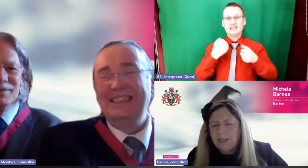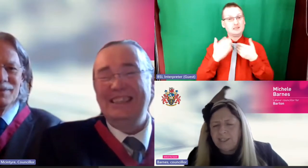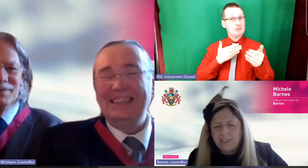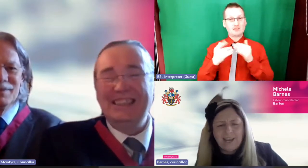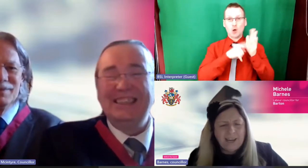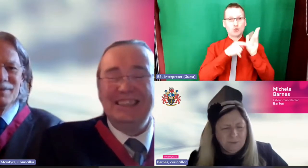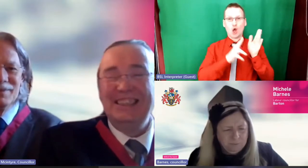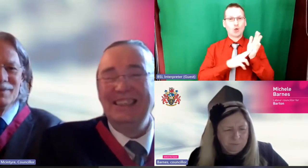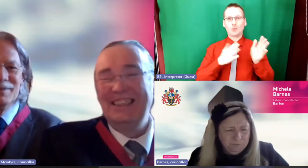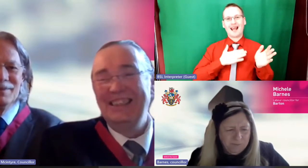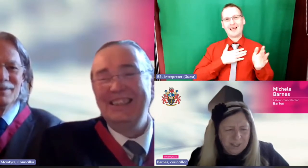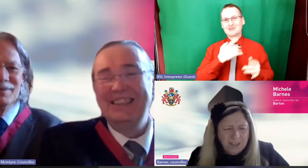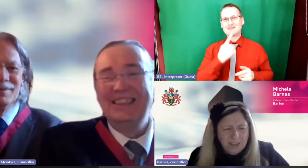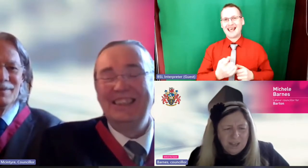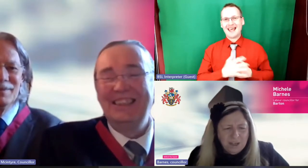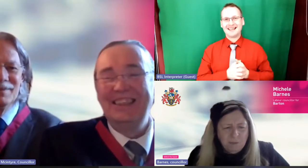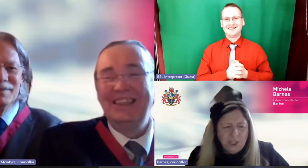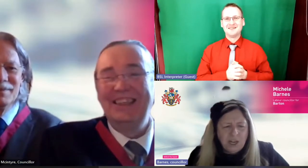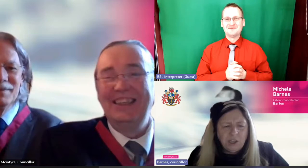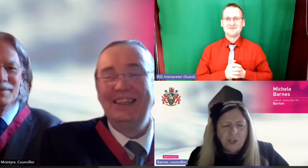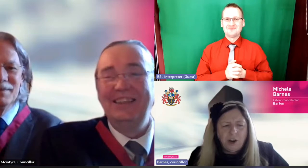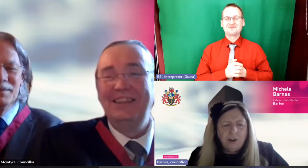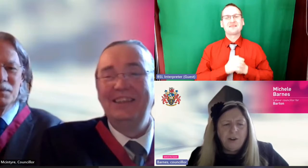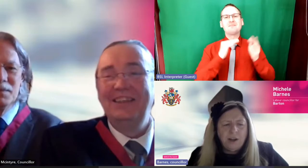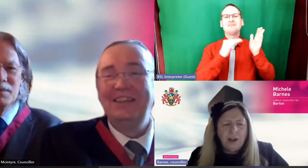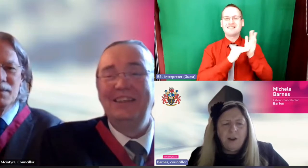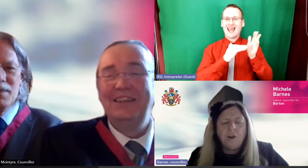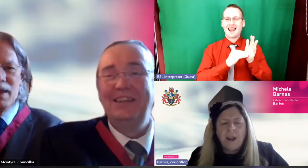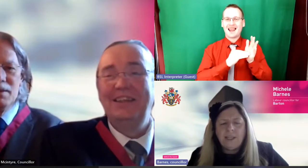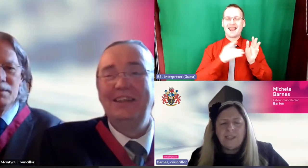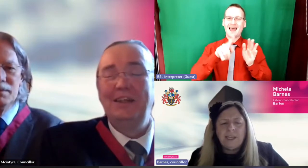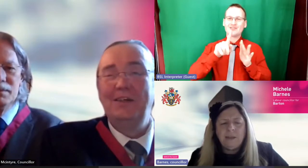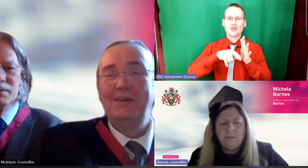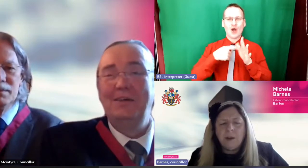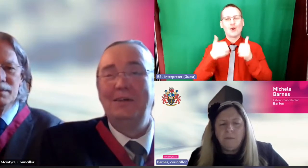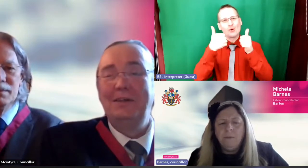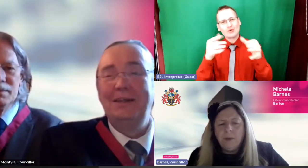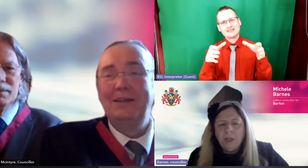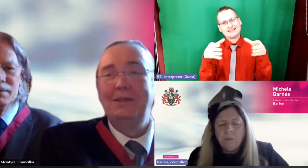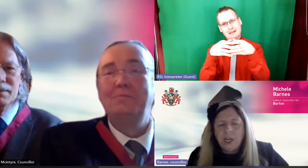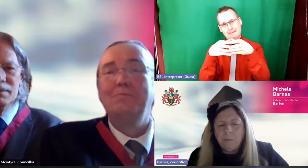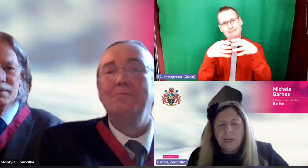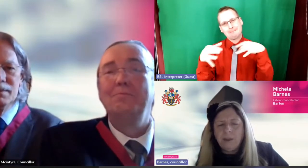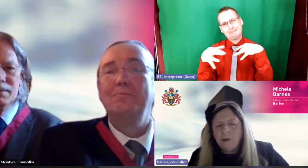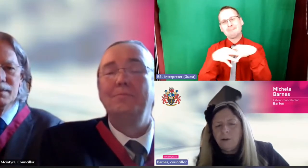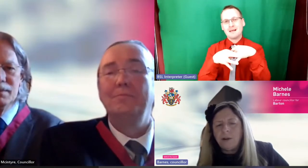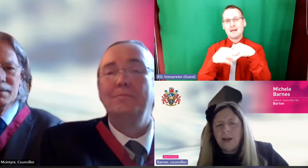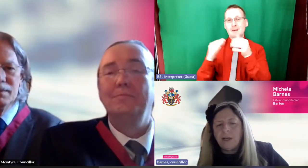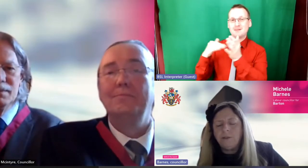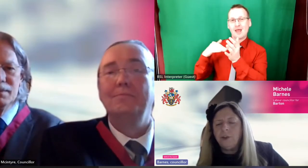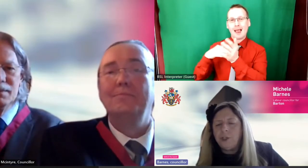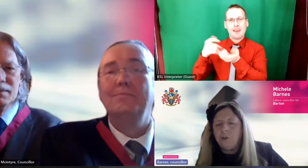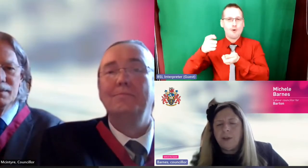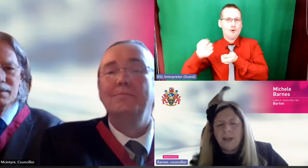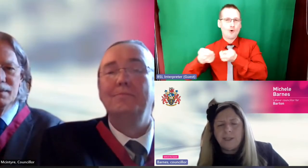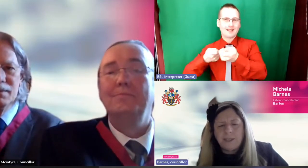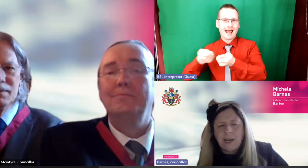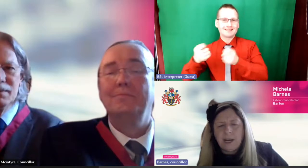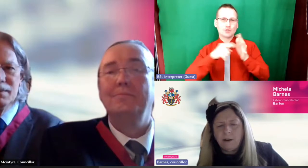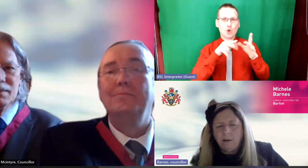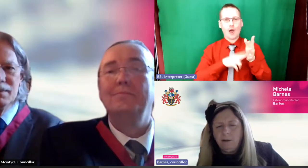would like to say. Michelle and John are a great team, though. Michelle being the organiser and John